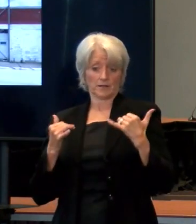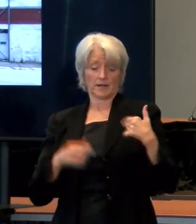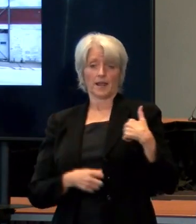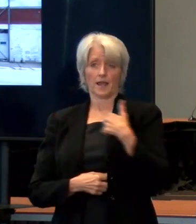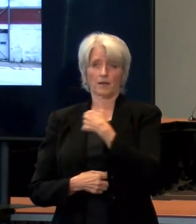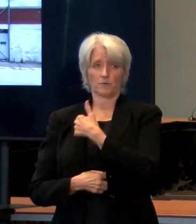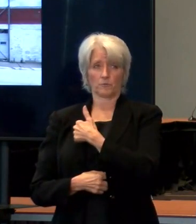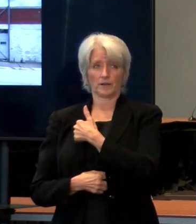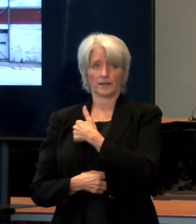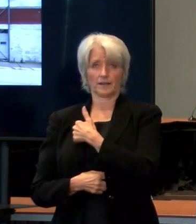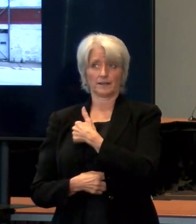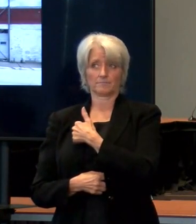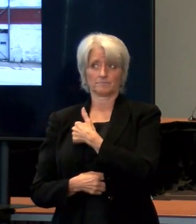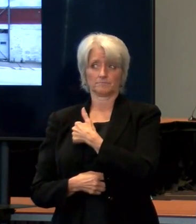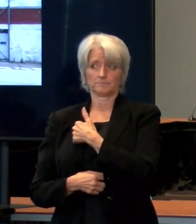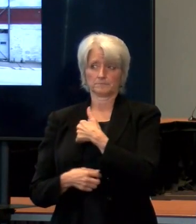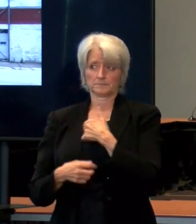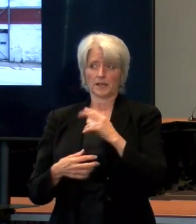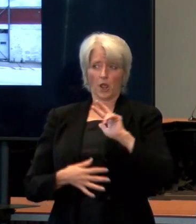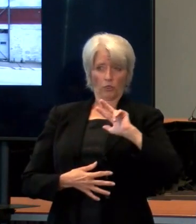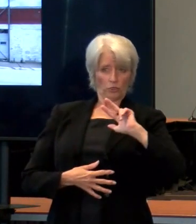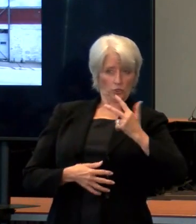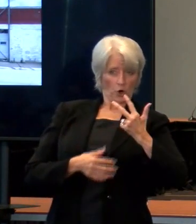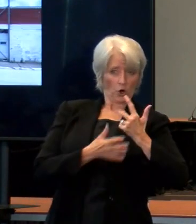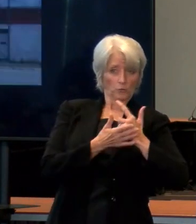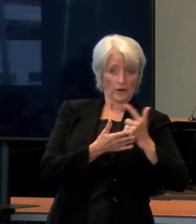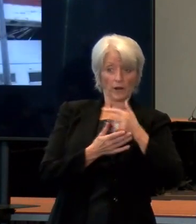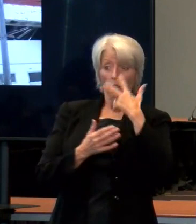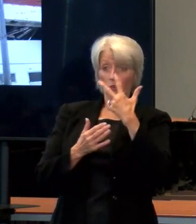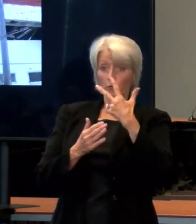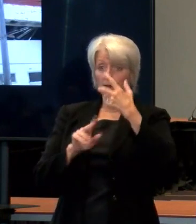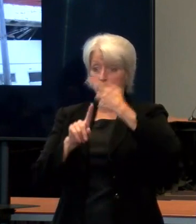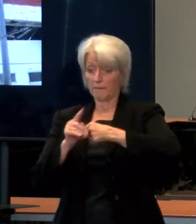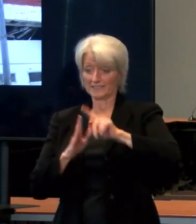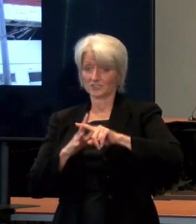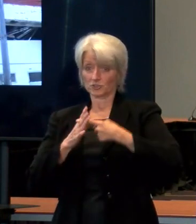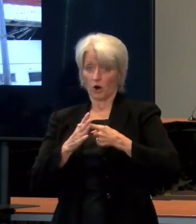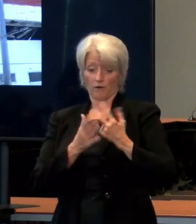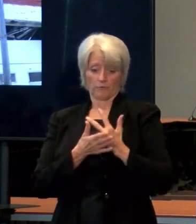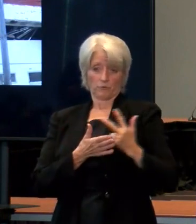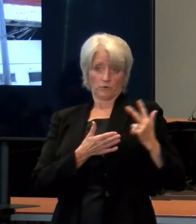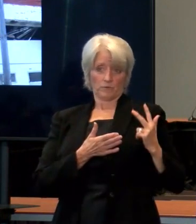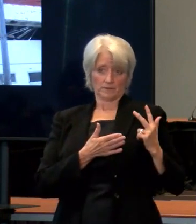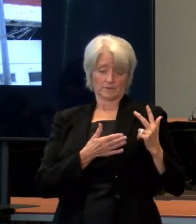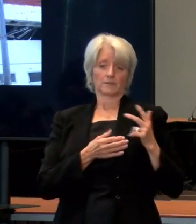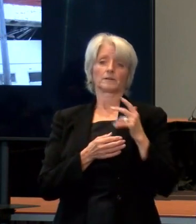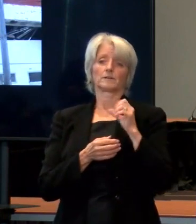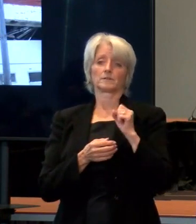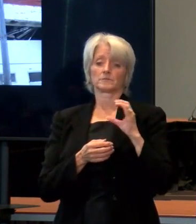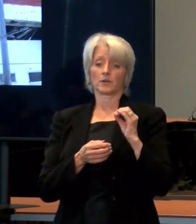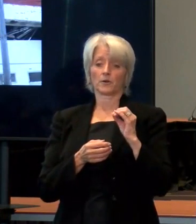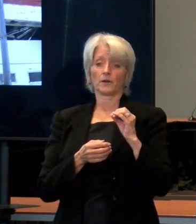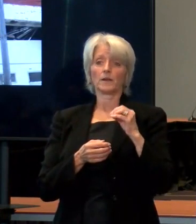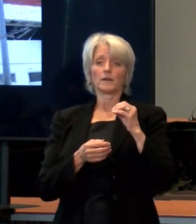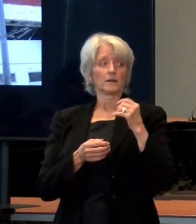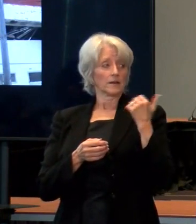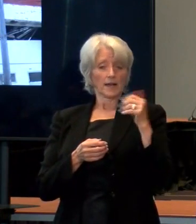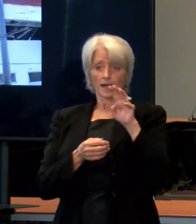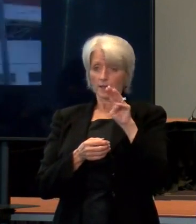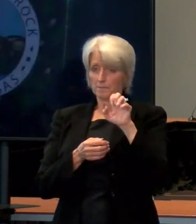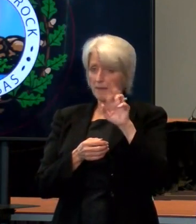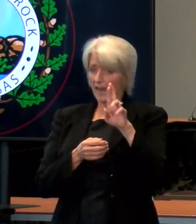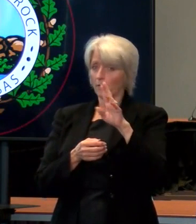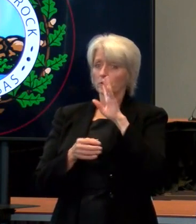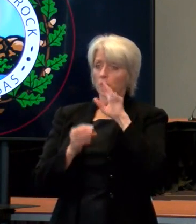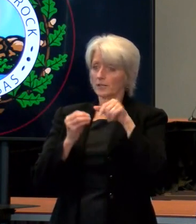about the third week into that 3-month process, and that was part of, as the mayor spoke about, intentionality